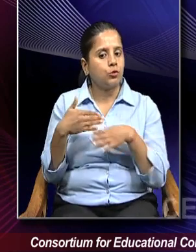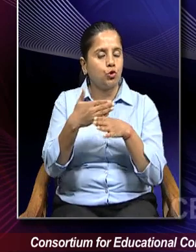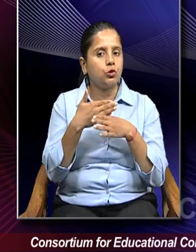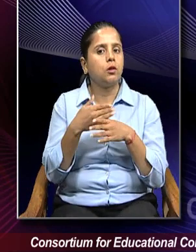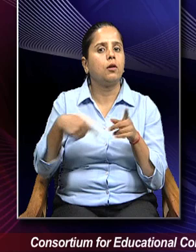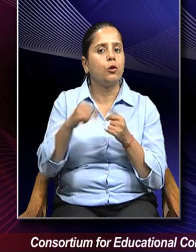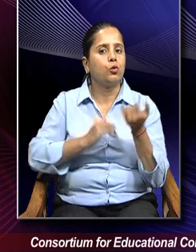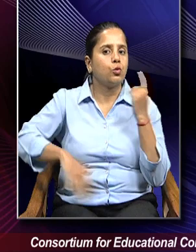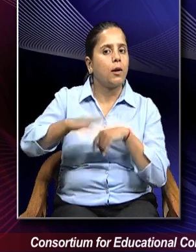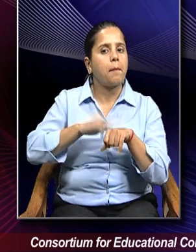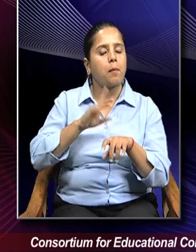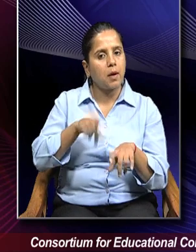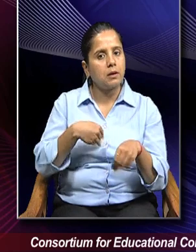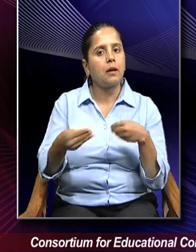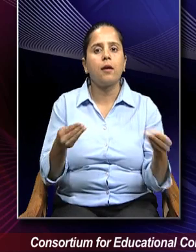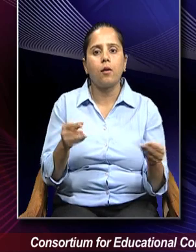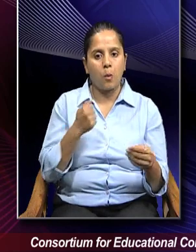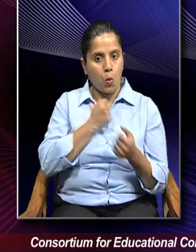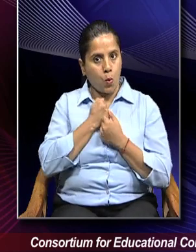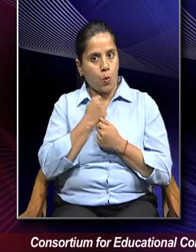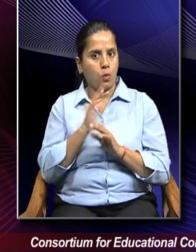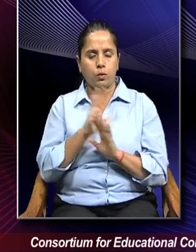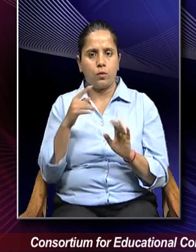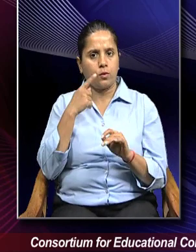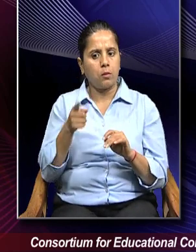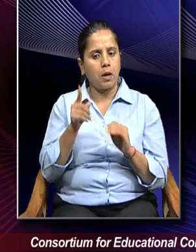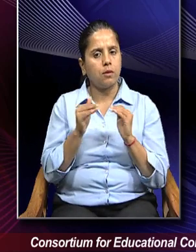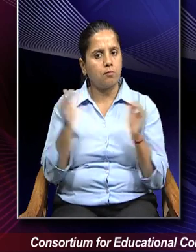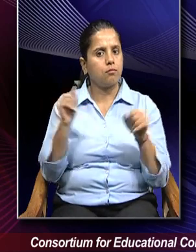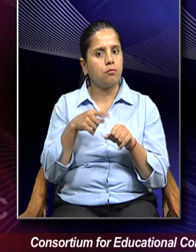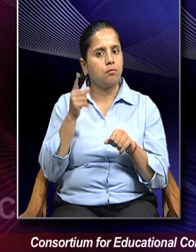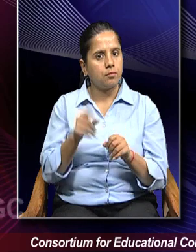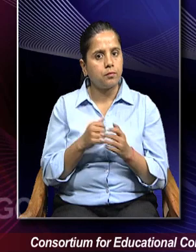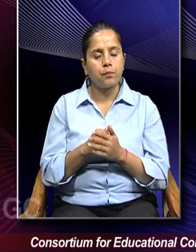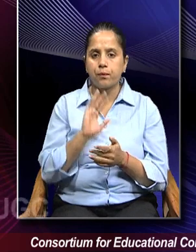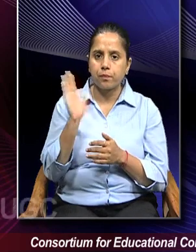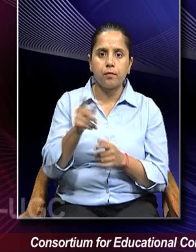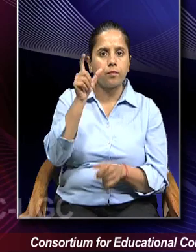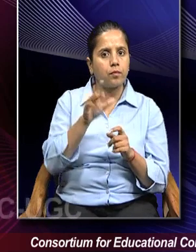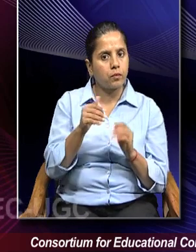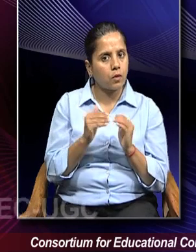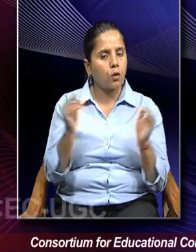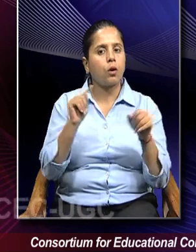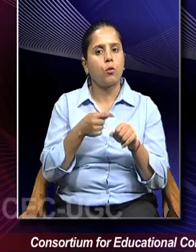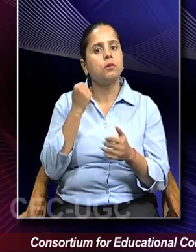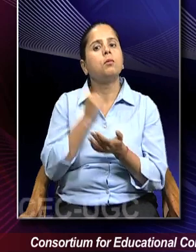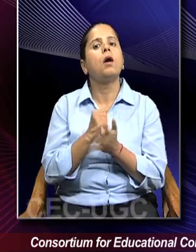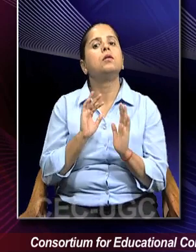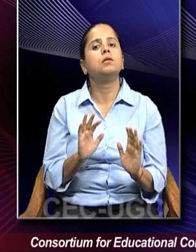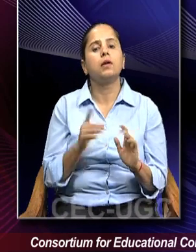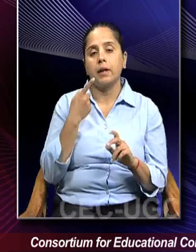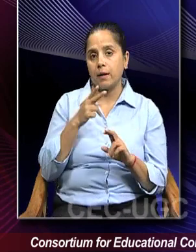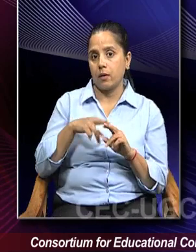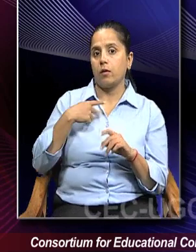members of the society, and there has to be equality of opportunities. Everyone should have the equal opportunity, and if we